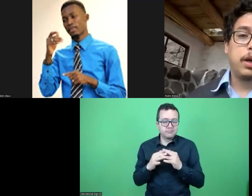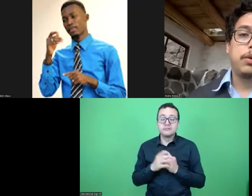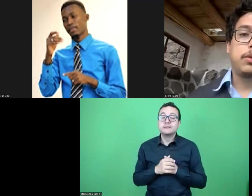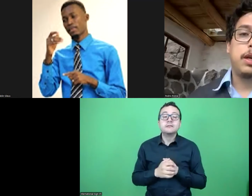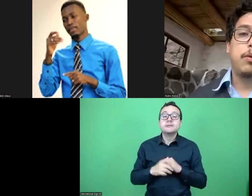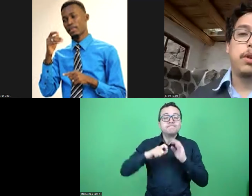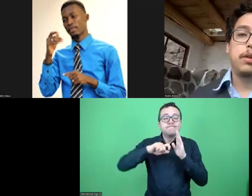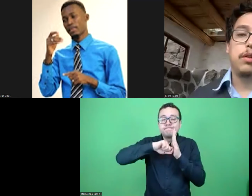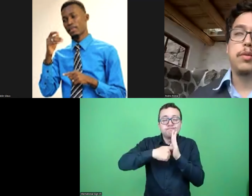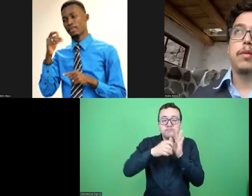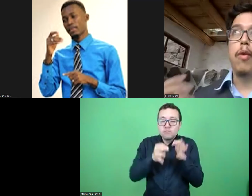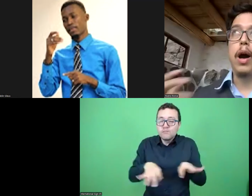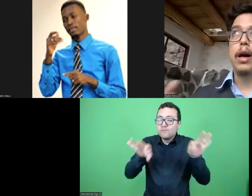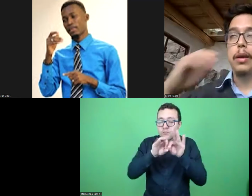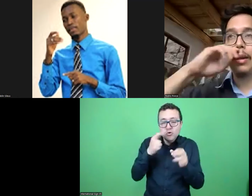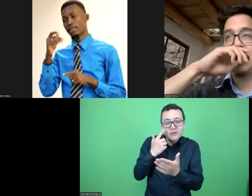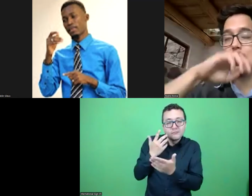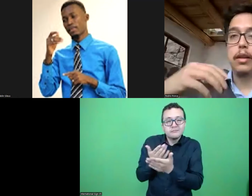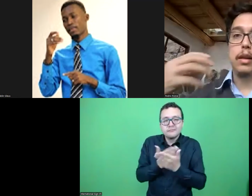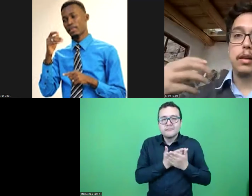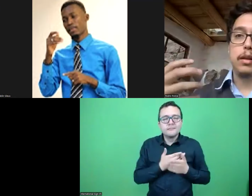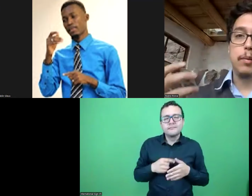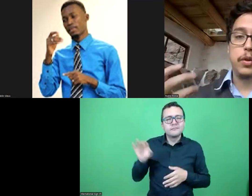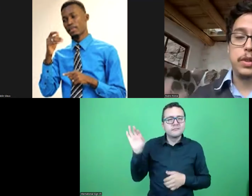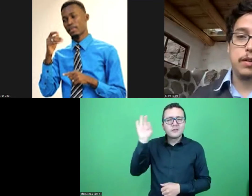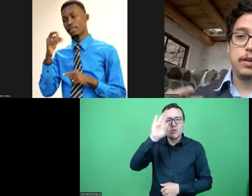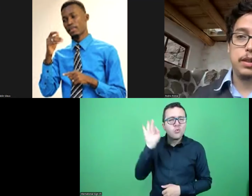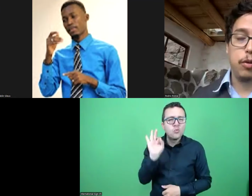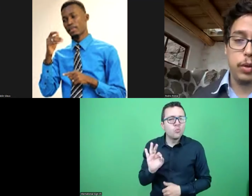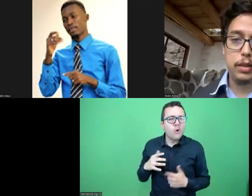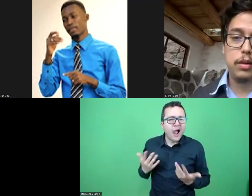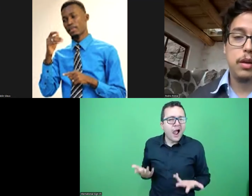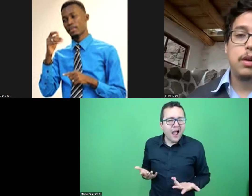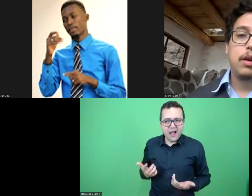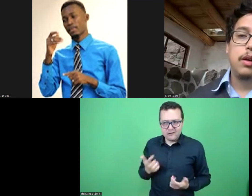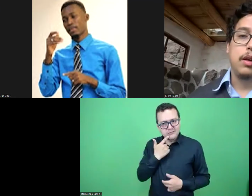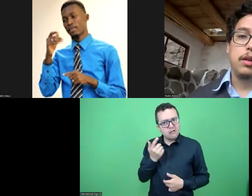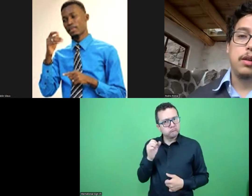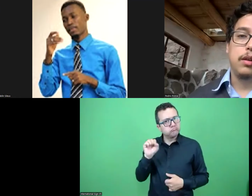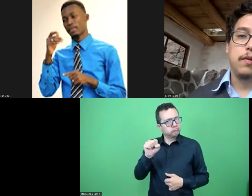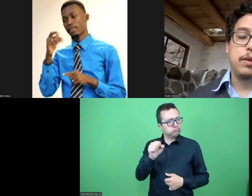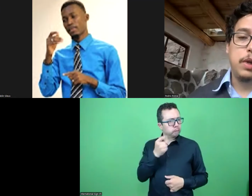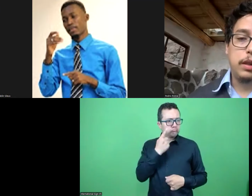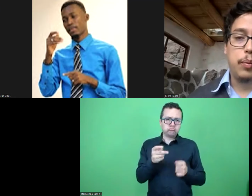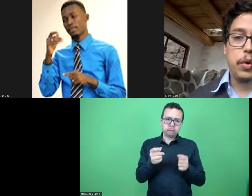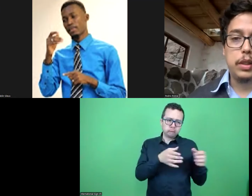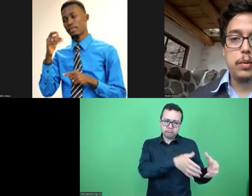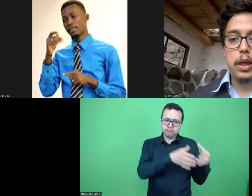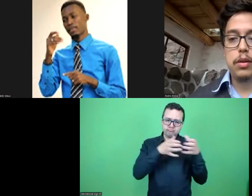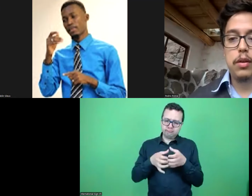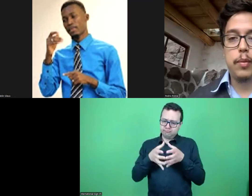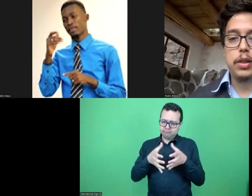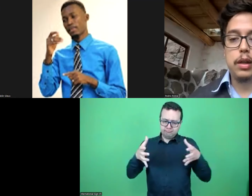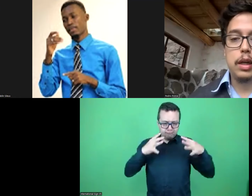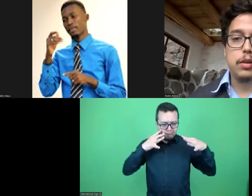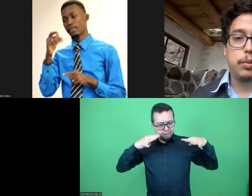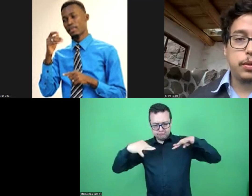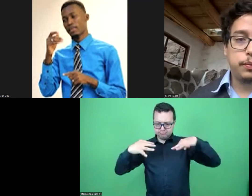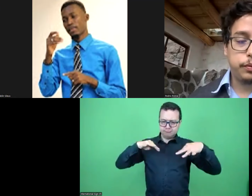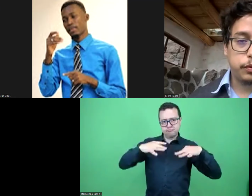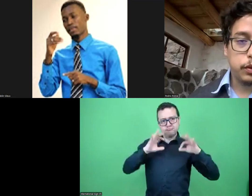they were able to share with us in terms of why they perceive this increase in the visibility and participation of